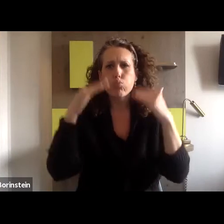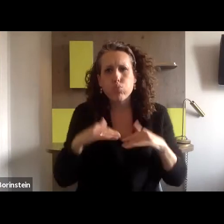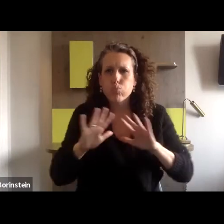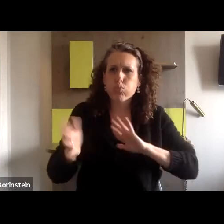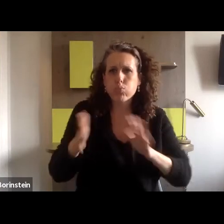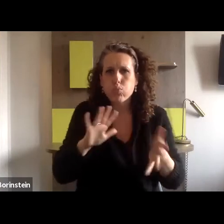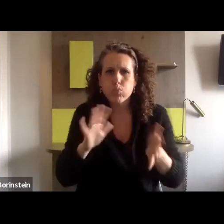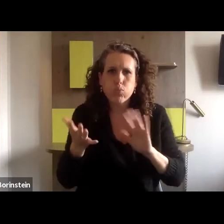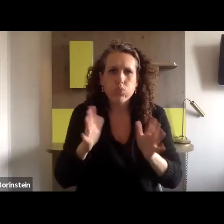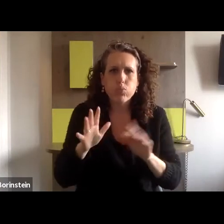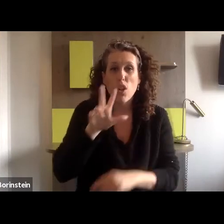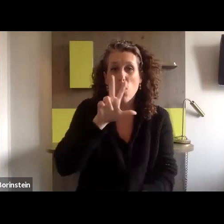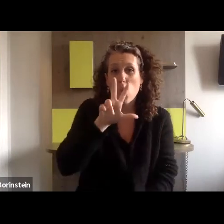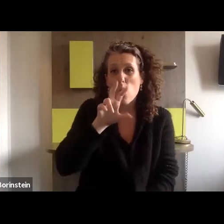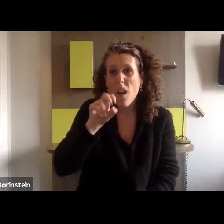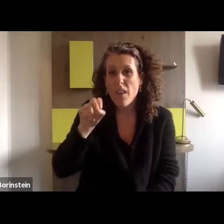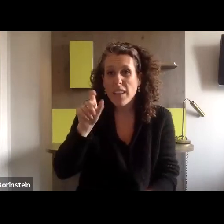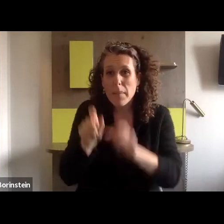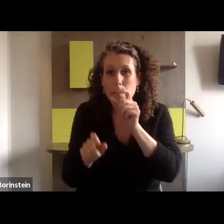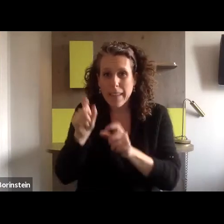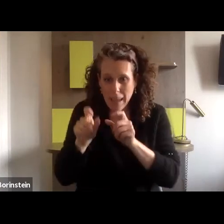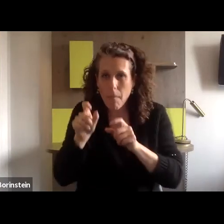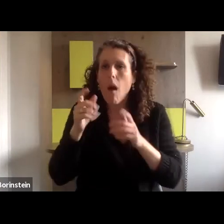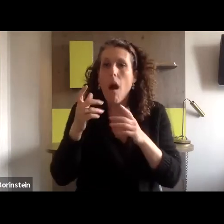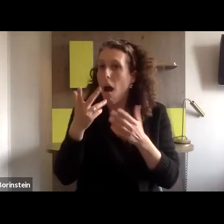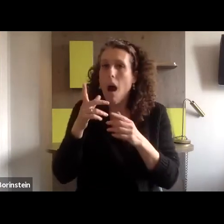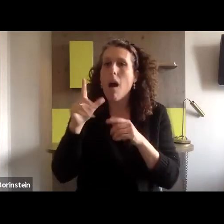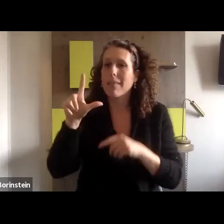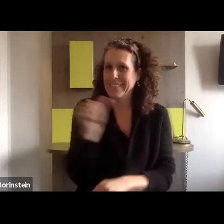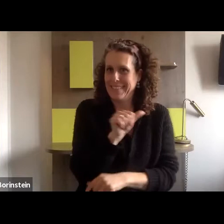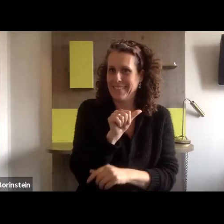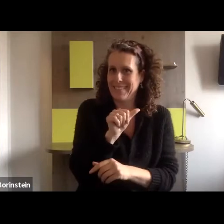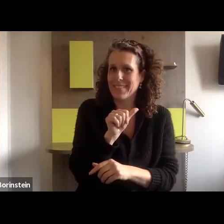approximately 300 deaf sign language users of Italian sign language.